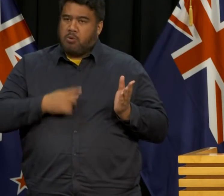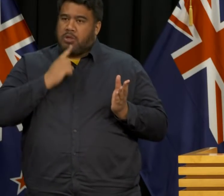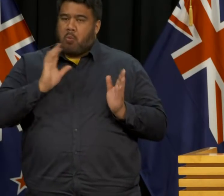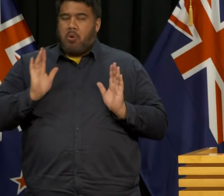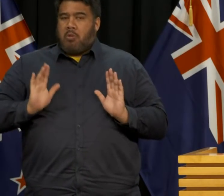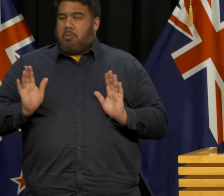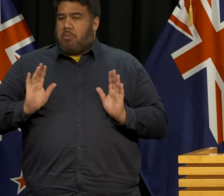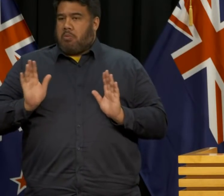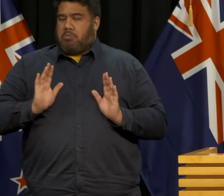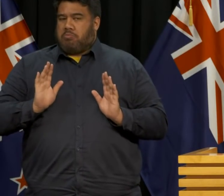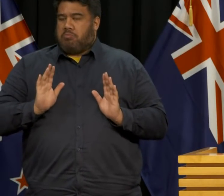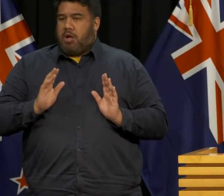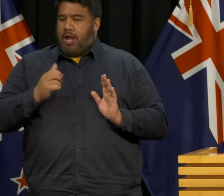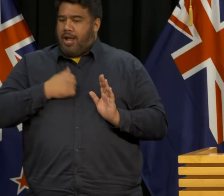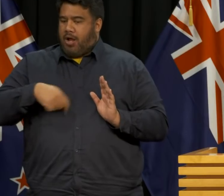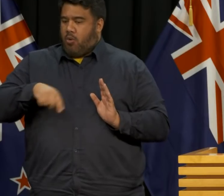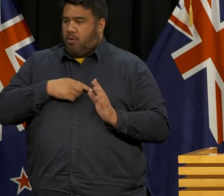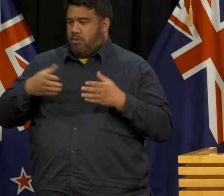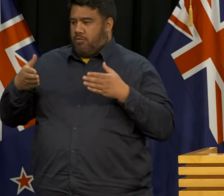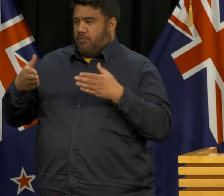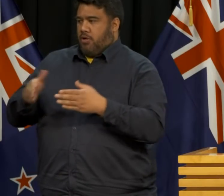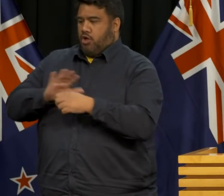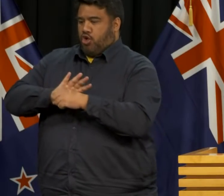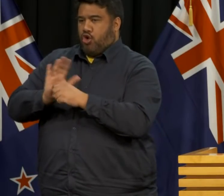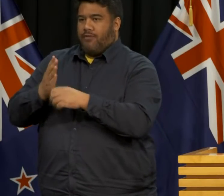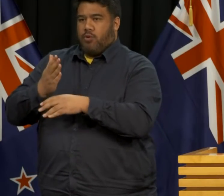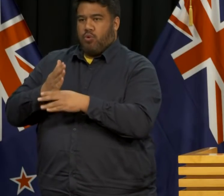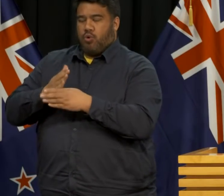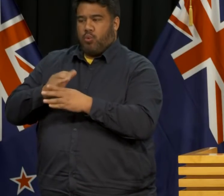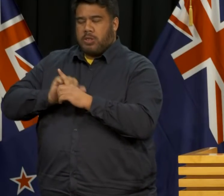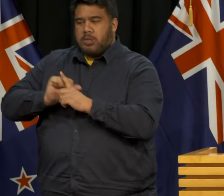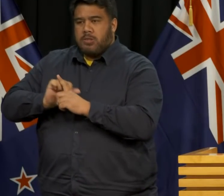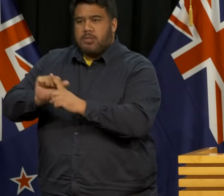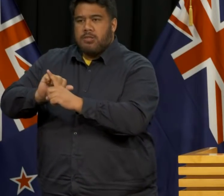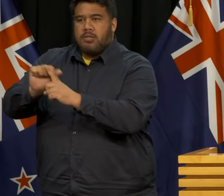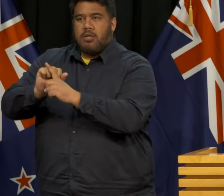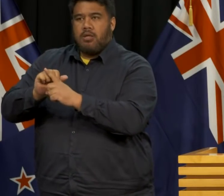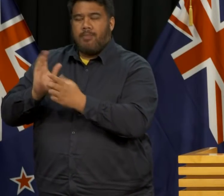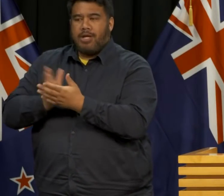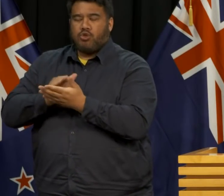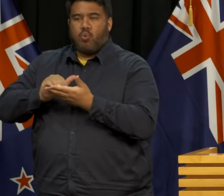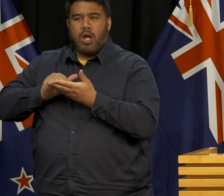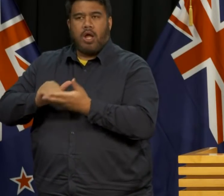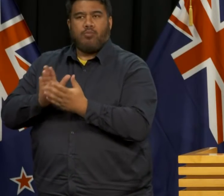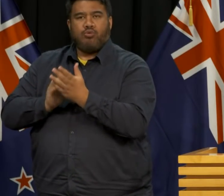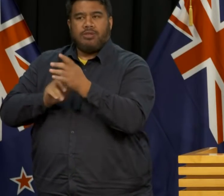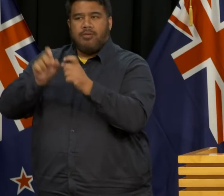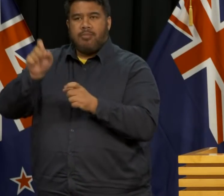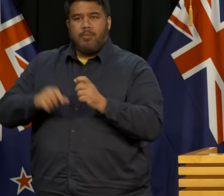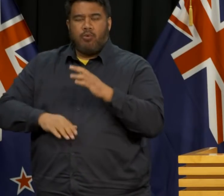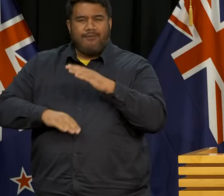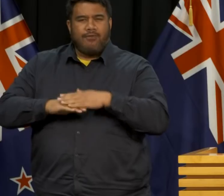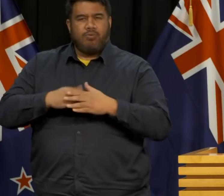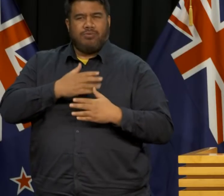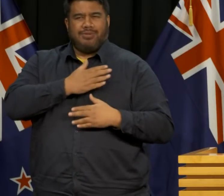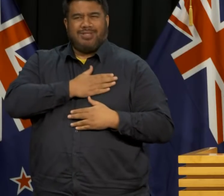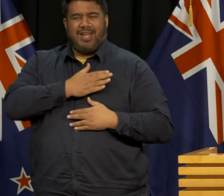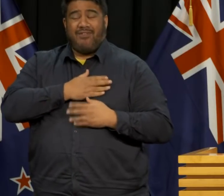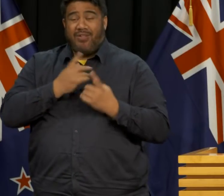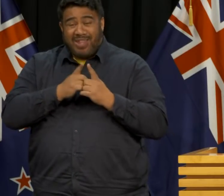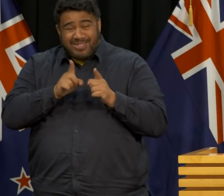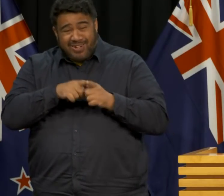our focus is on responding to COVID-19. It is on doing everything we can to keep New Zealanders safe. Issues like